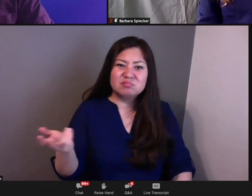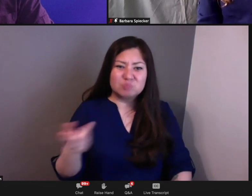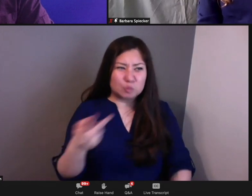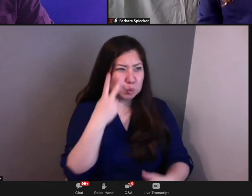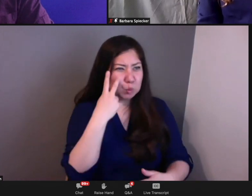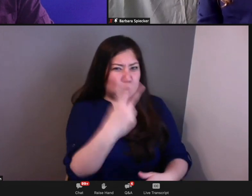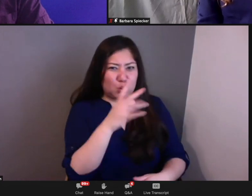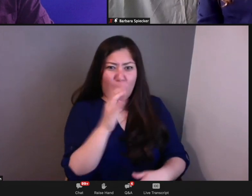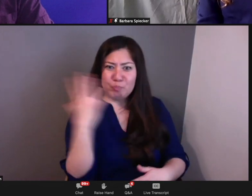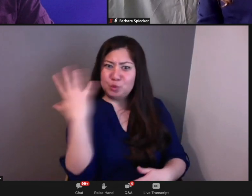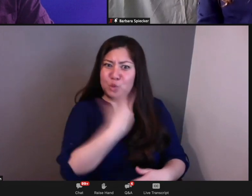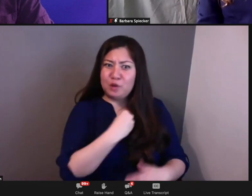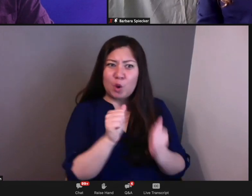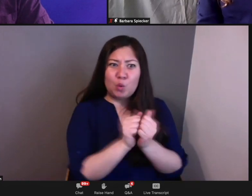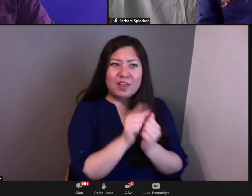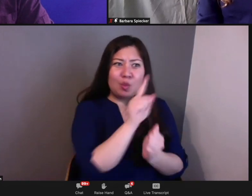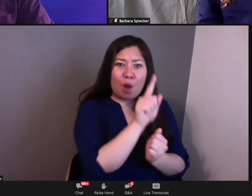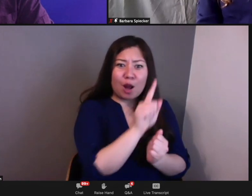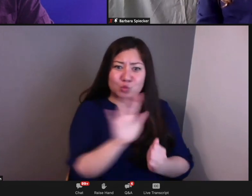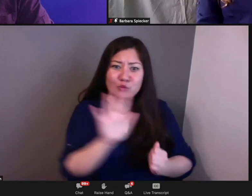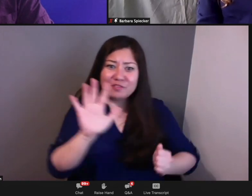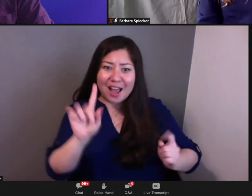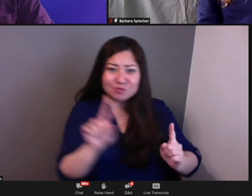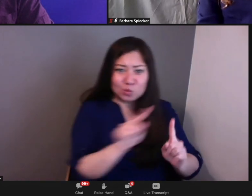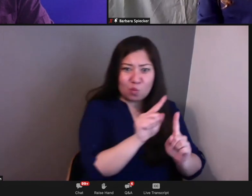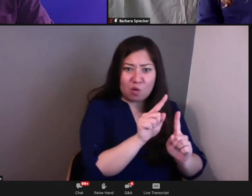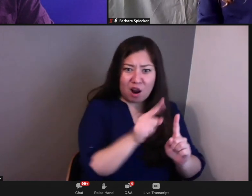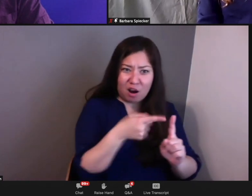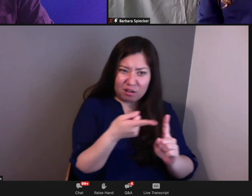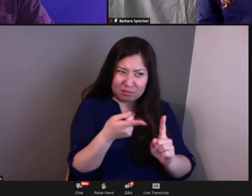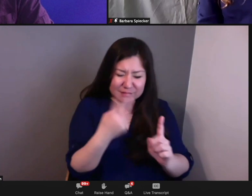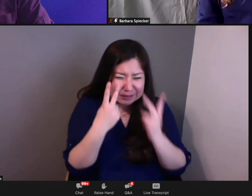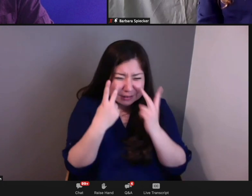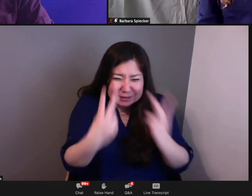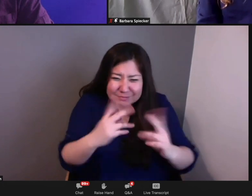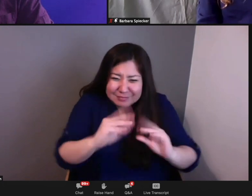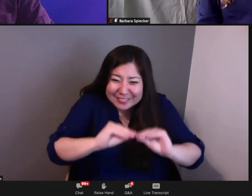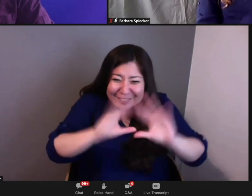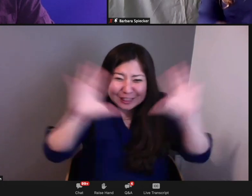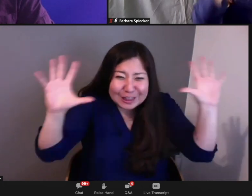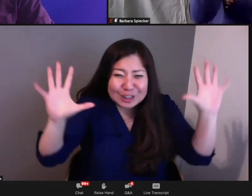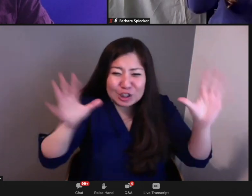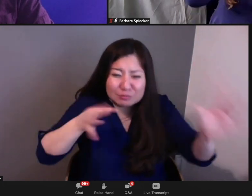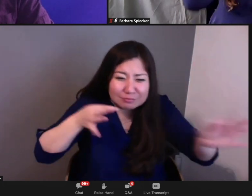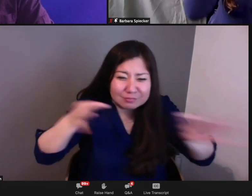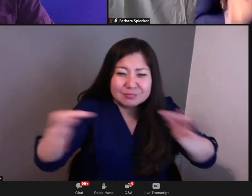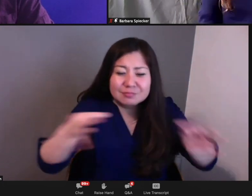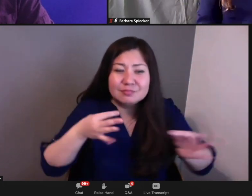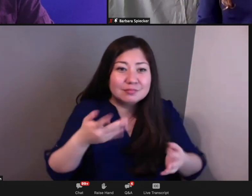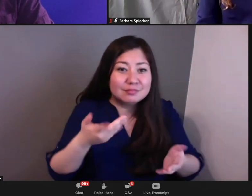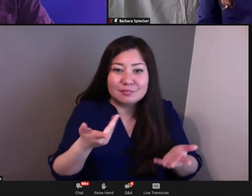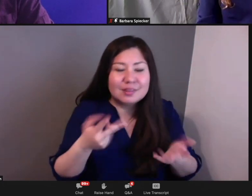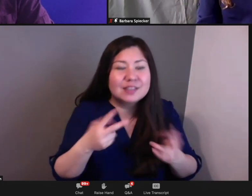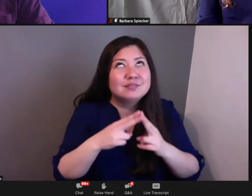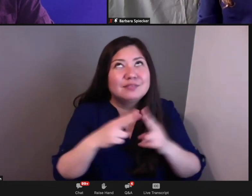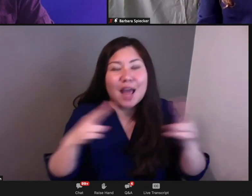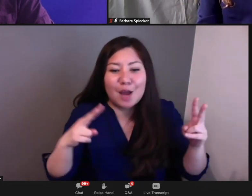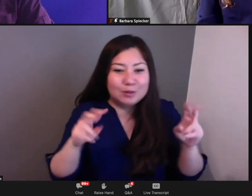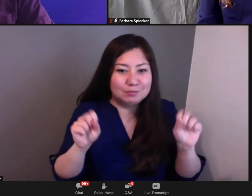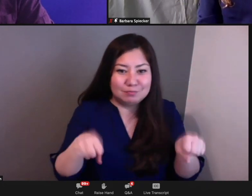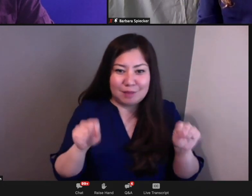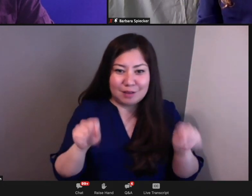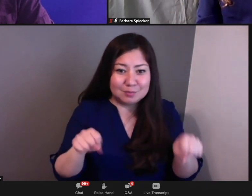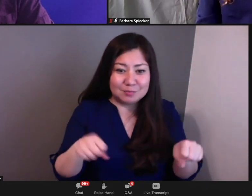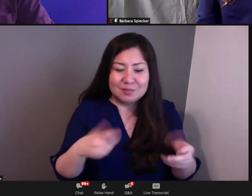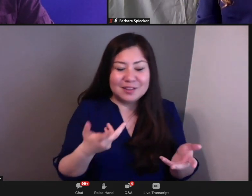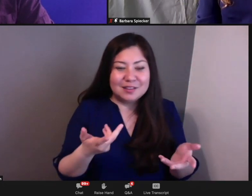So just to challenge you two, the concept of science without any English being involved, no mouthing